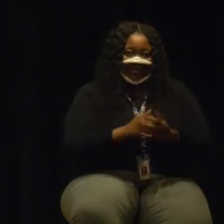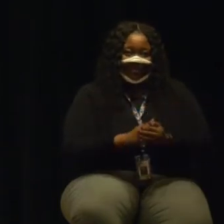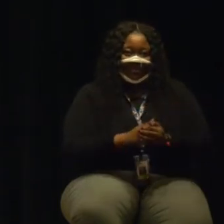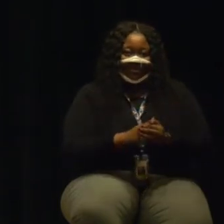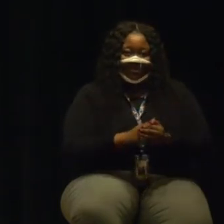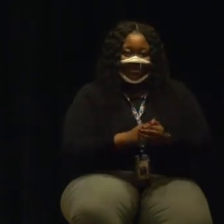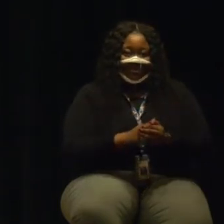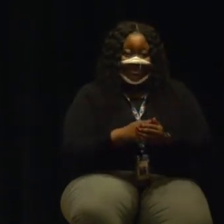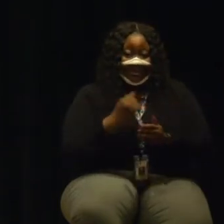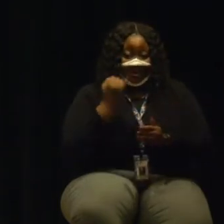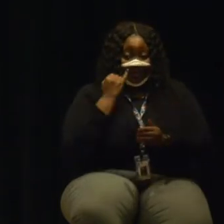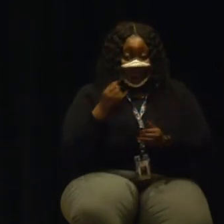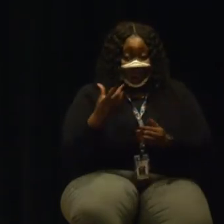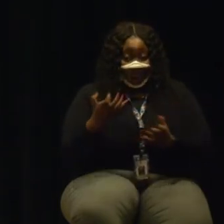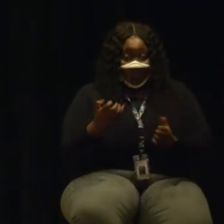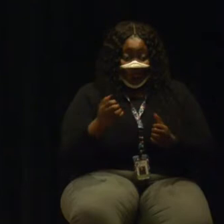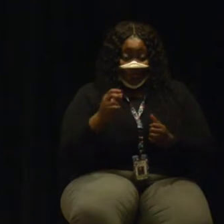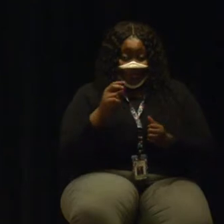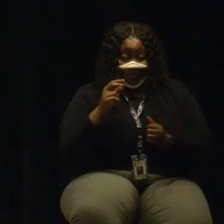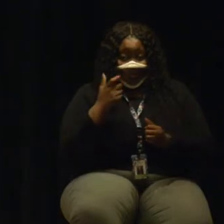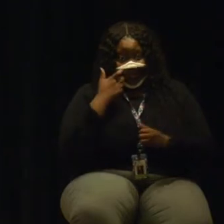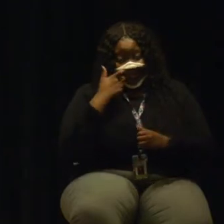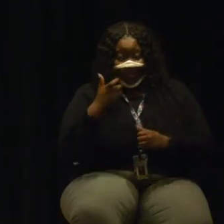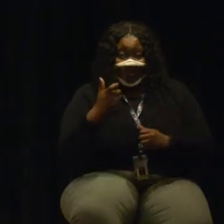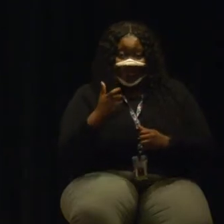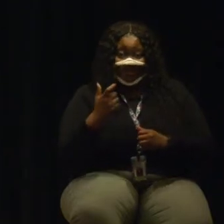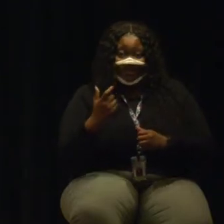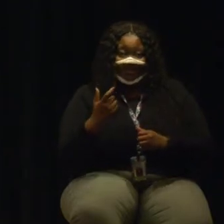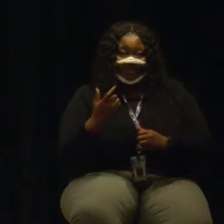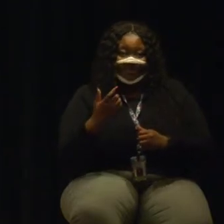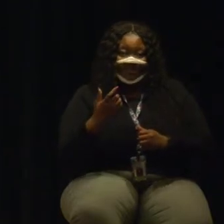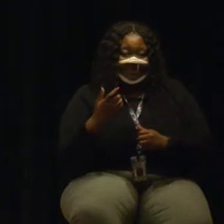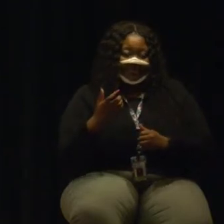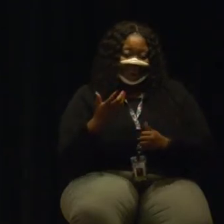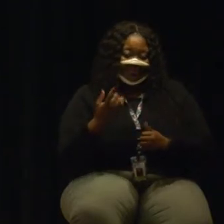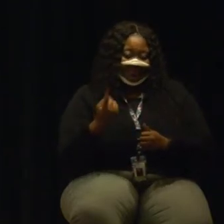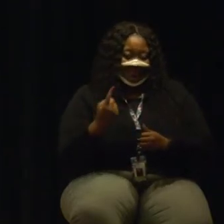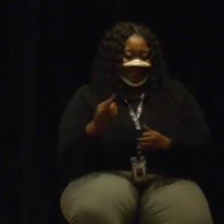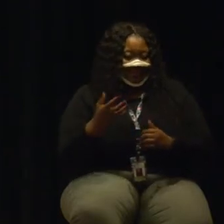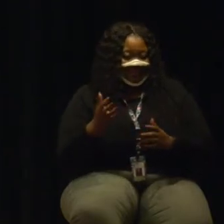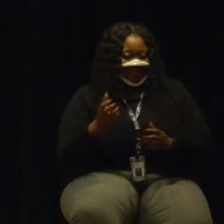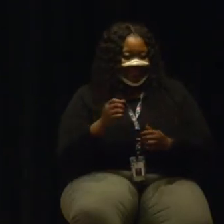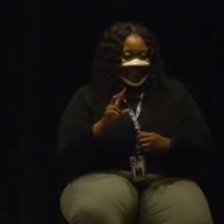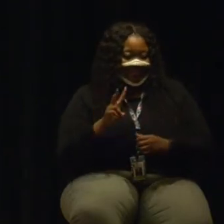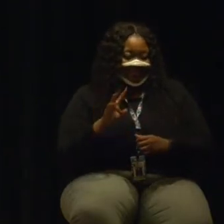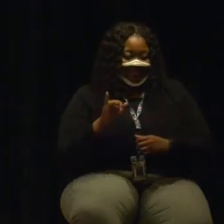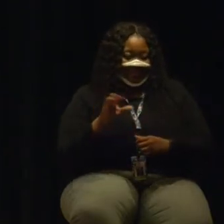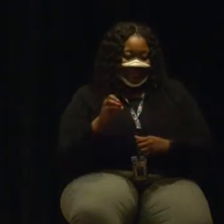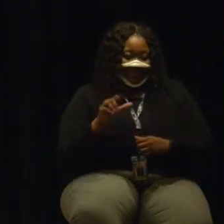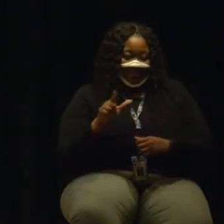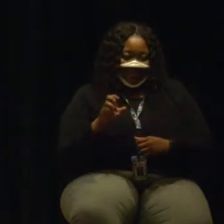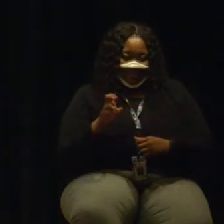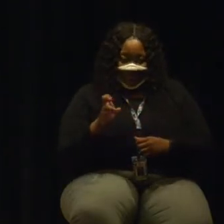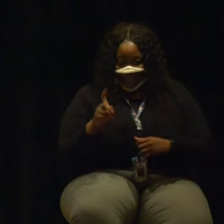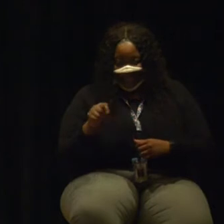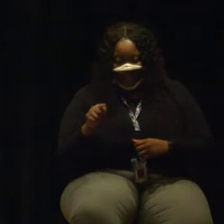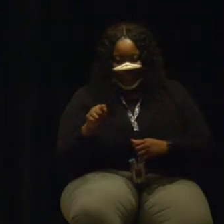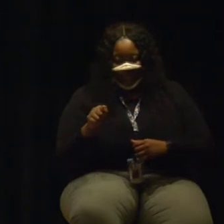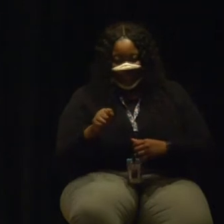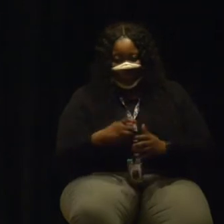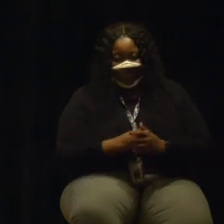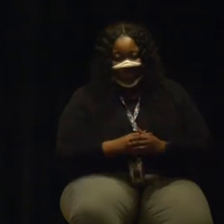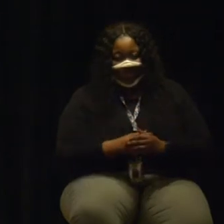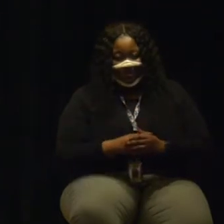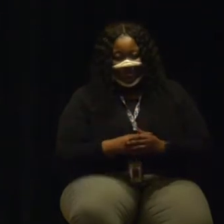something violent, you can watch something where it's just basically you do whatever you want in that ring. So there's no more of you like knuckling up, no more gloves, no more of the kind of things